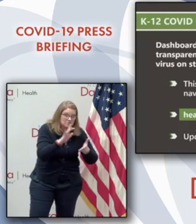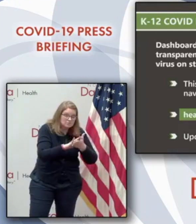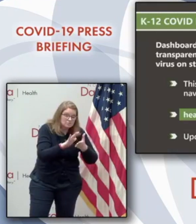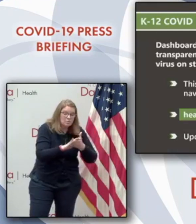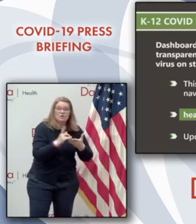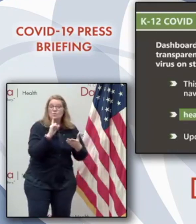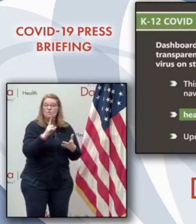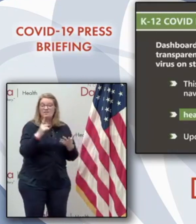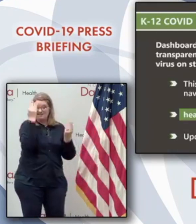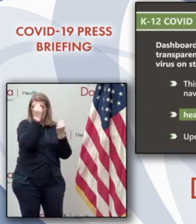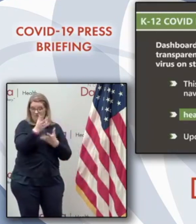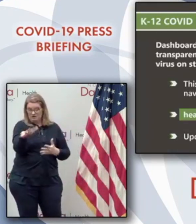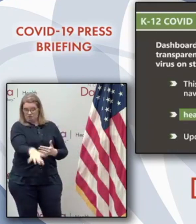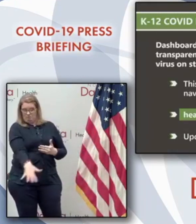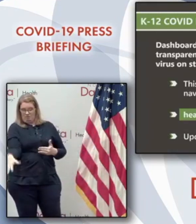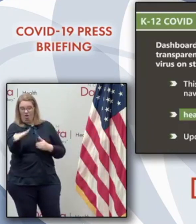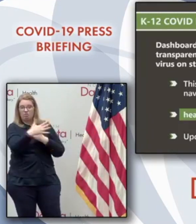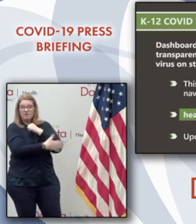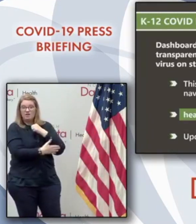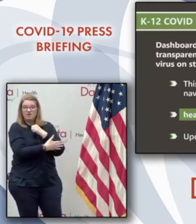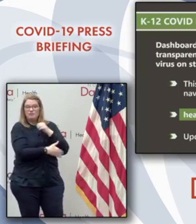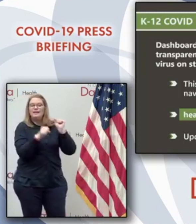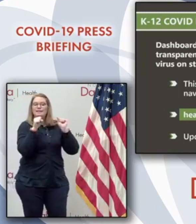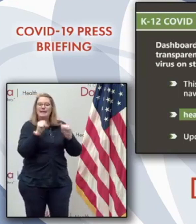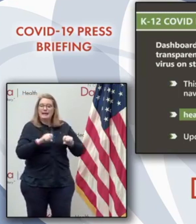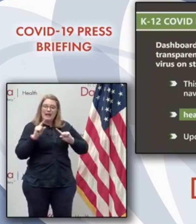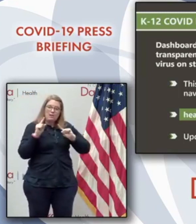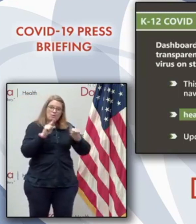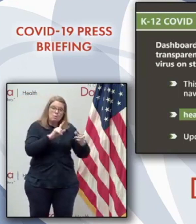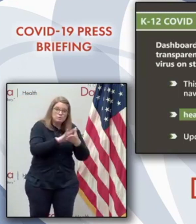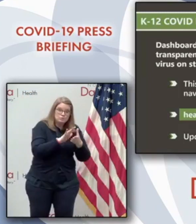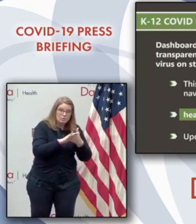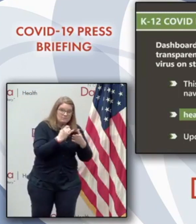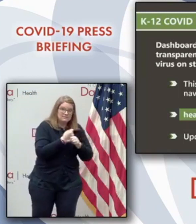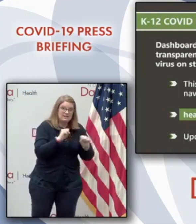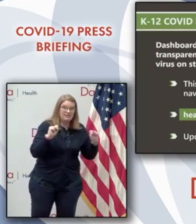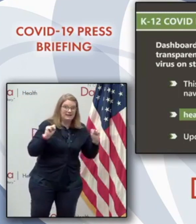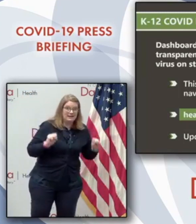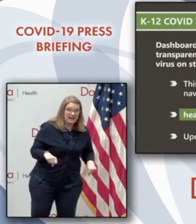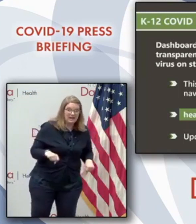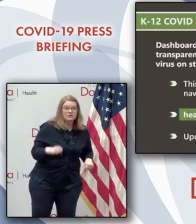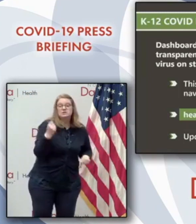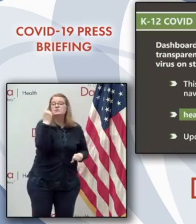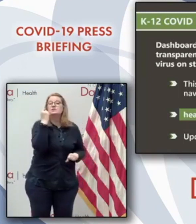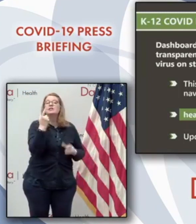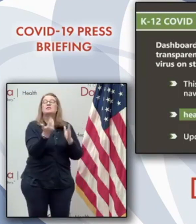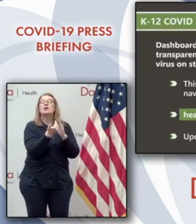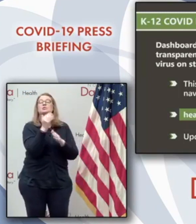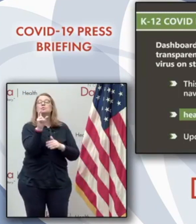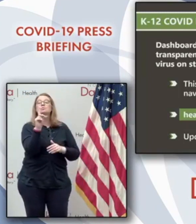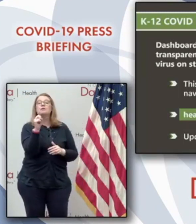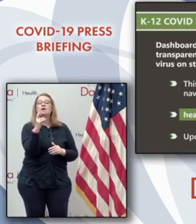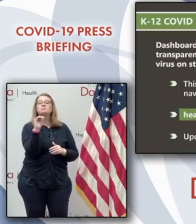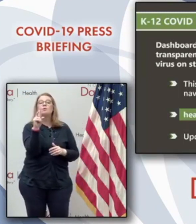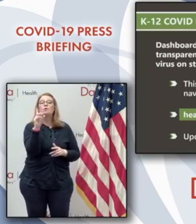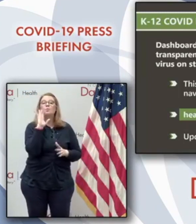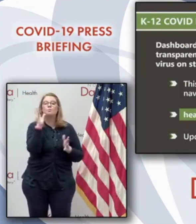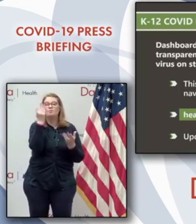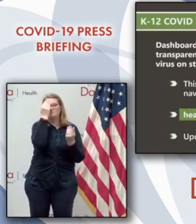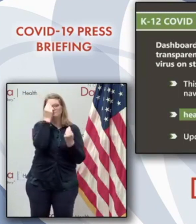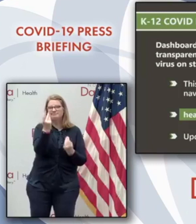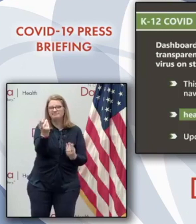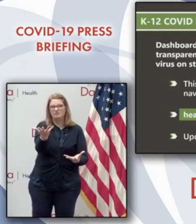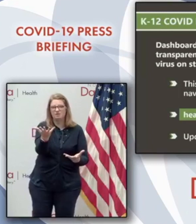around the country indicates that they can be there safely, and so again, this new dashboard will help everybody have information. So I'm